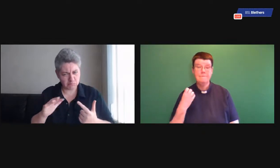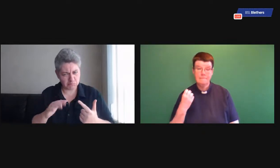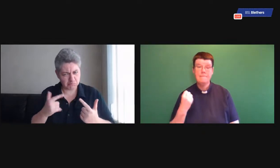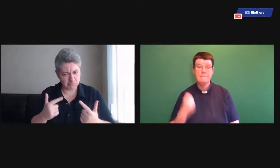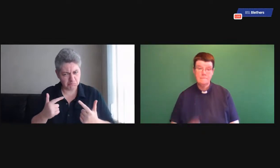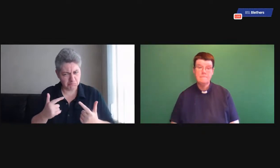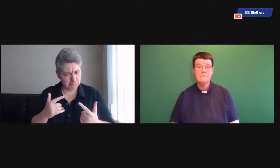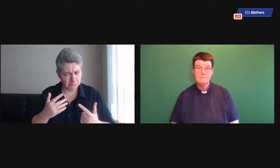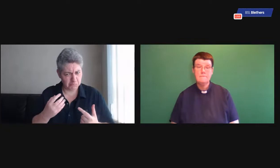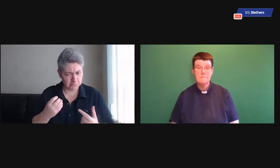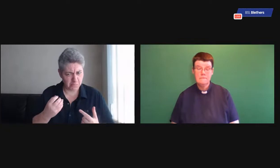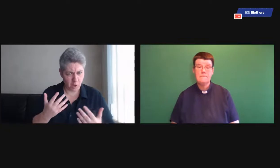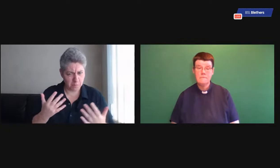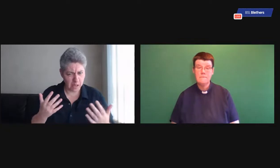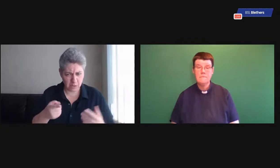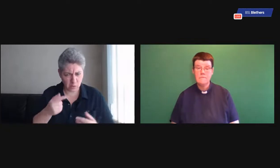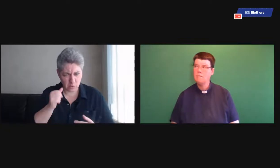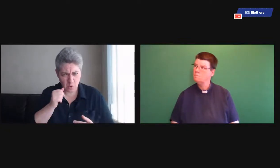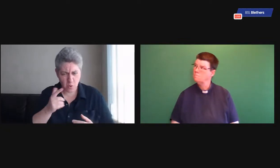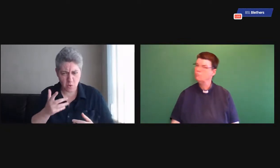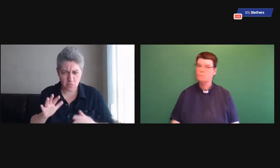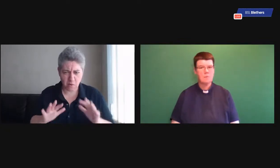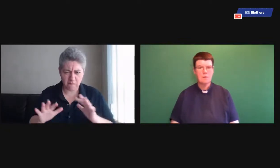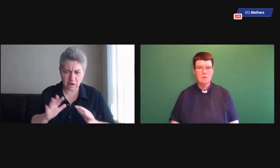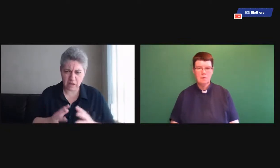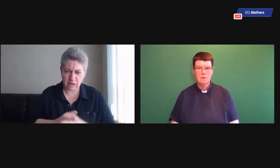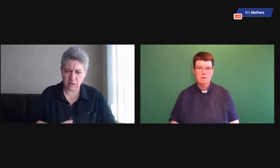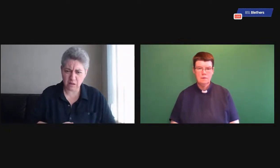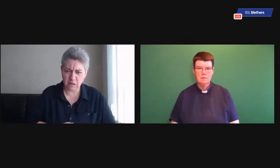Yes. Is there a lot? Well, we have them. How